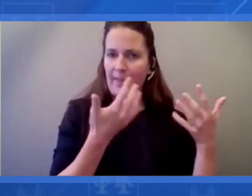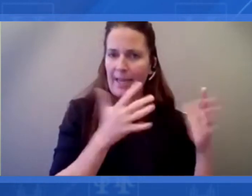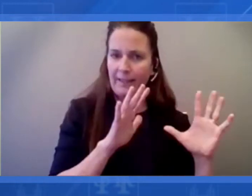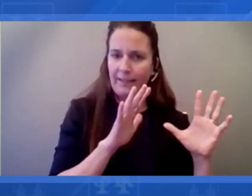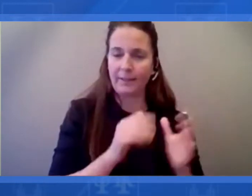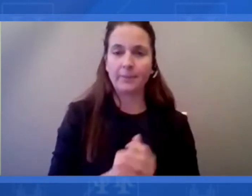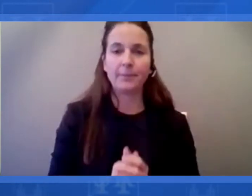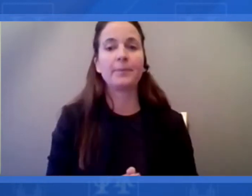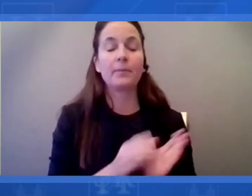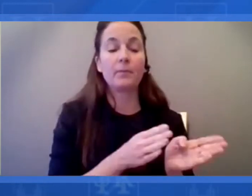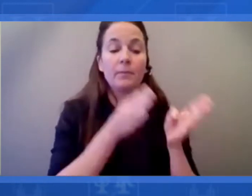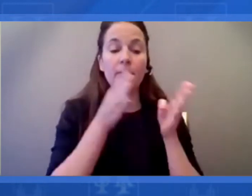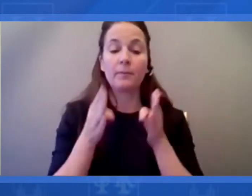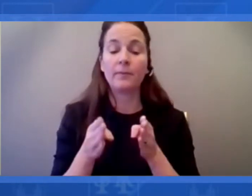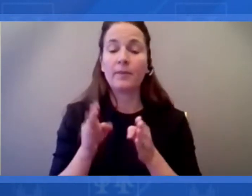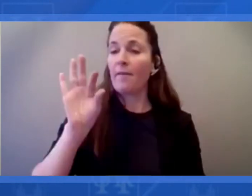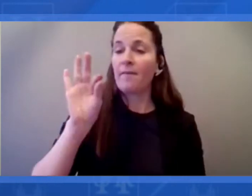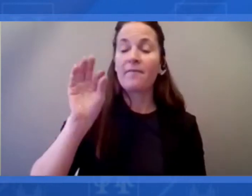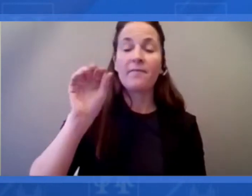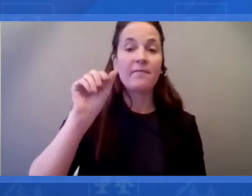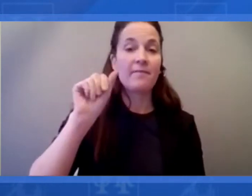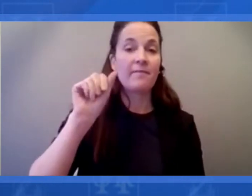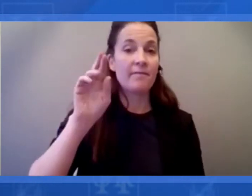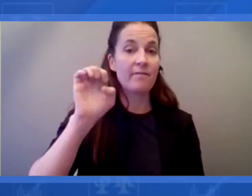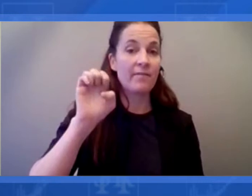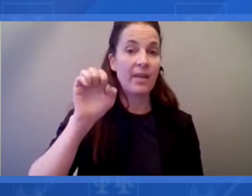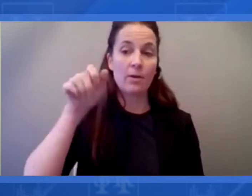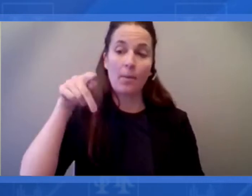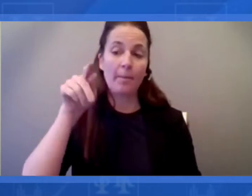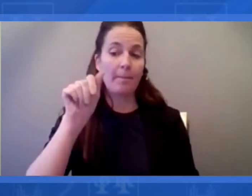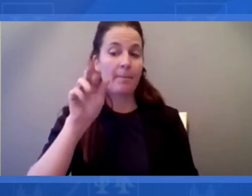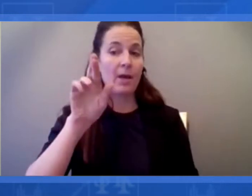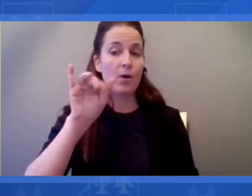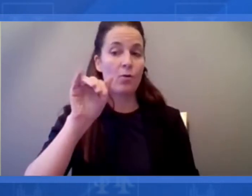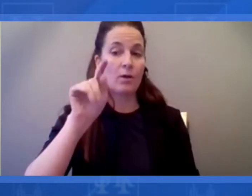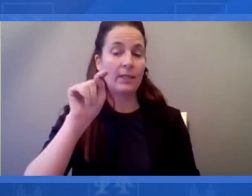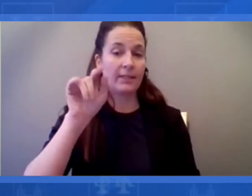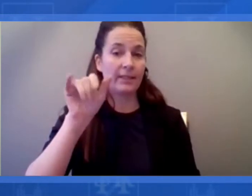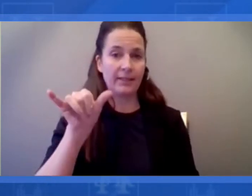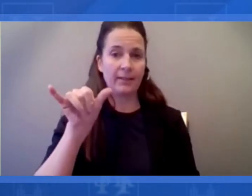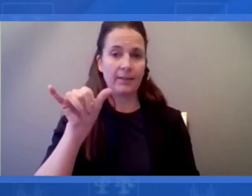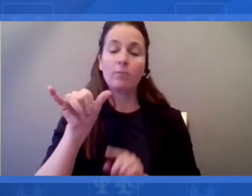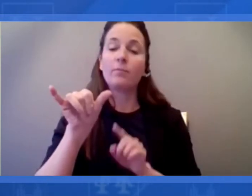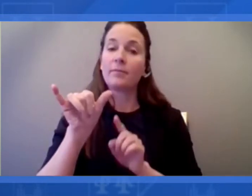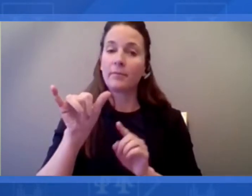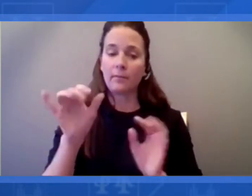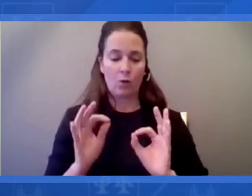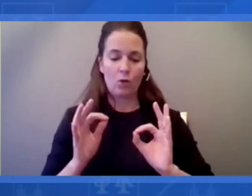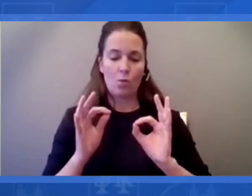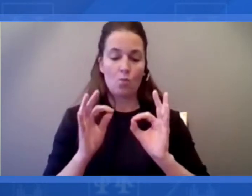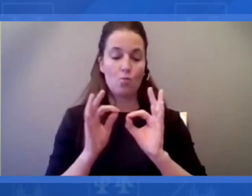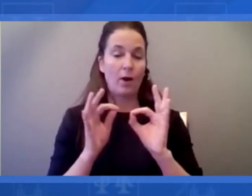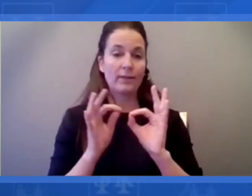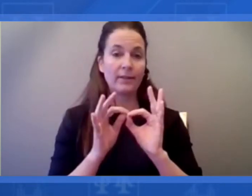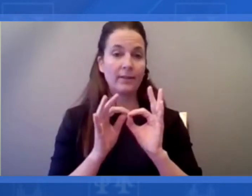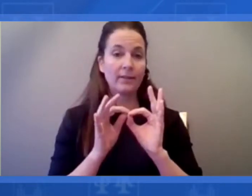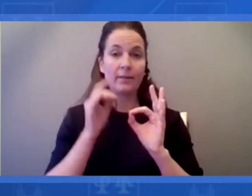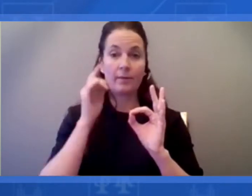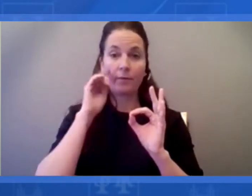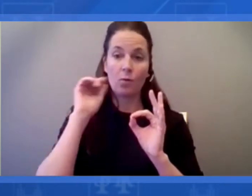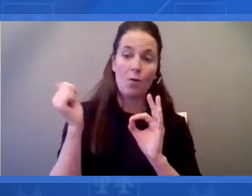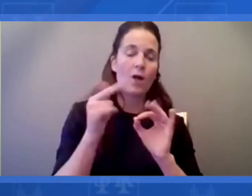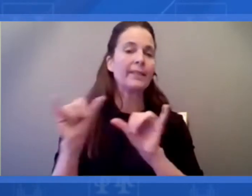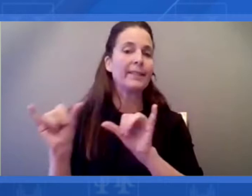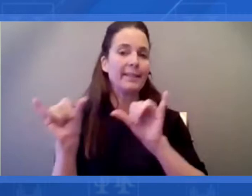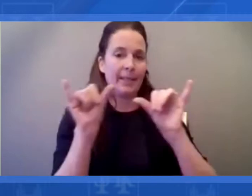parity. Fare parity between conventional and specialized transit. Must be the same fare structure. Fares